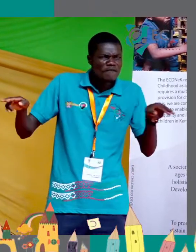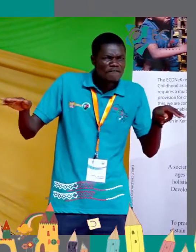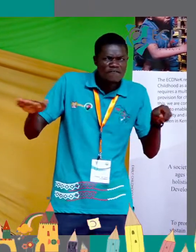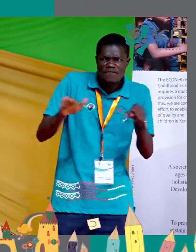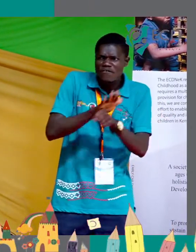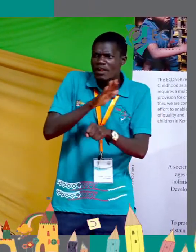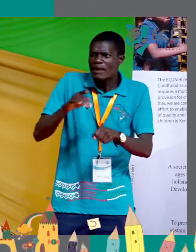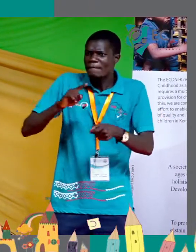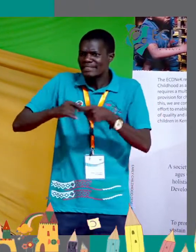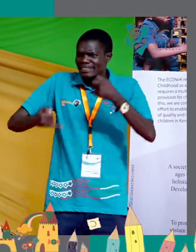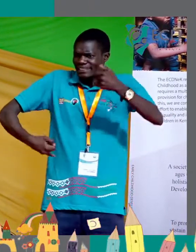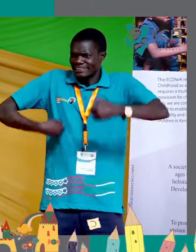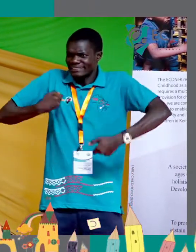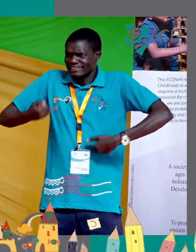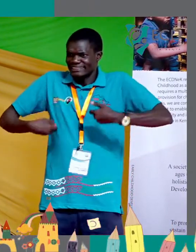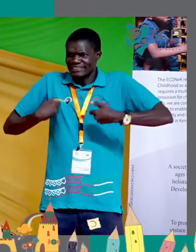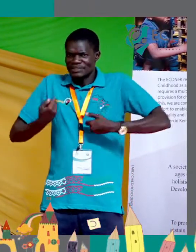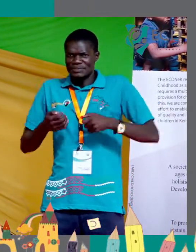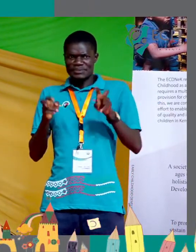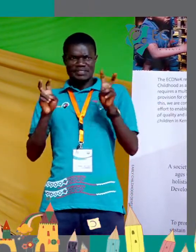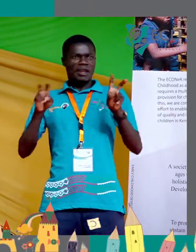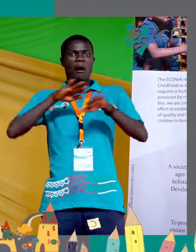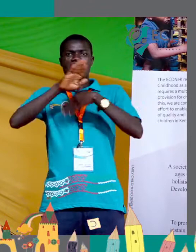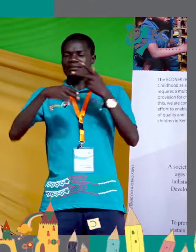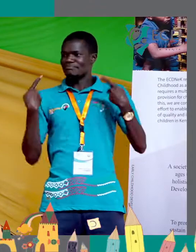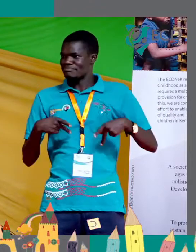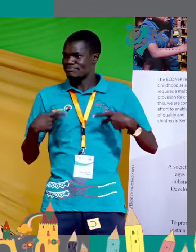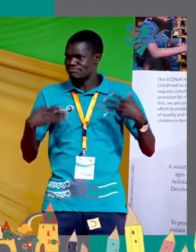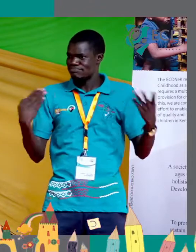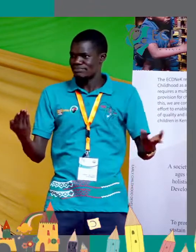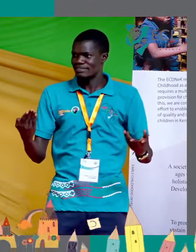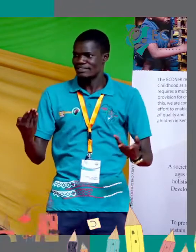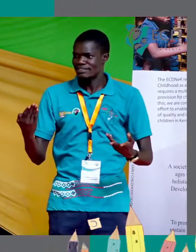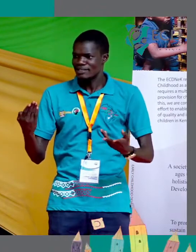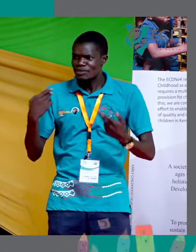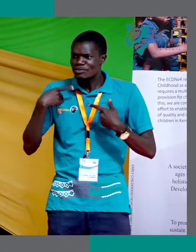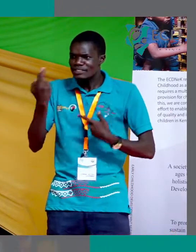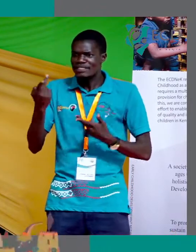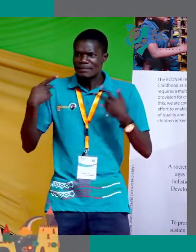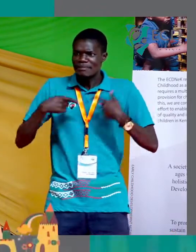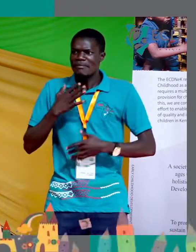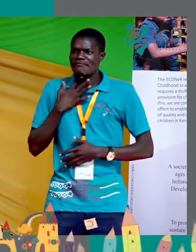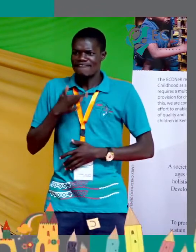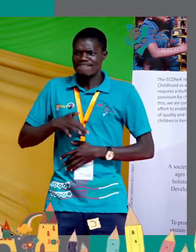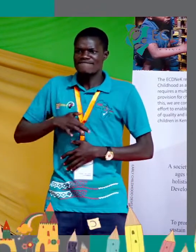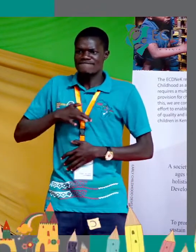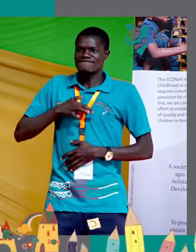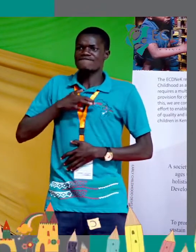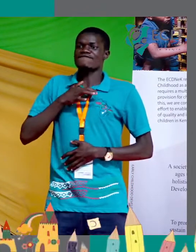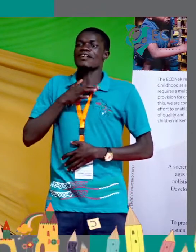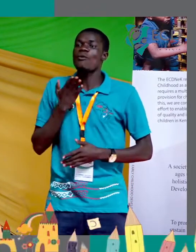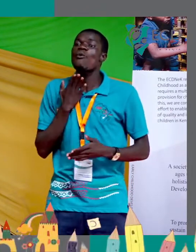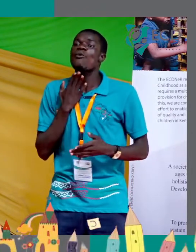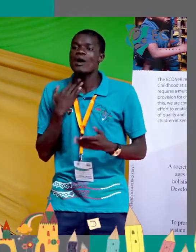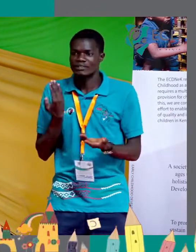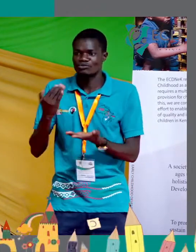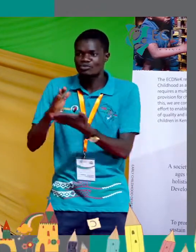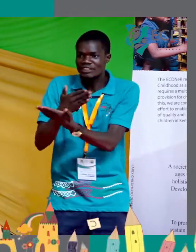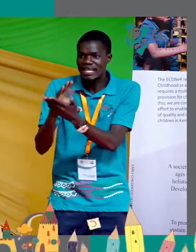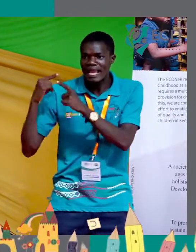and it's exciting to stand here because you see everybody and you see the eagerness with which we want to share the